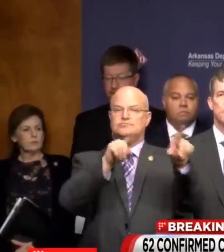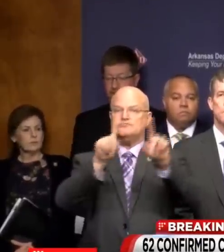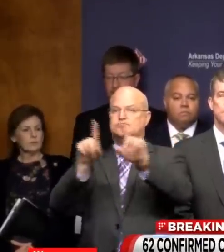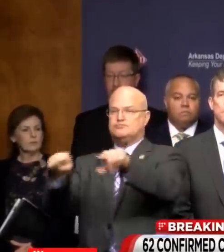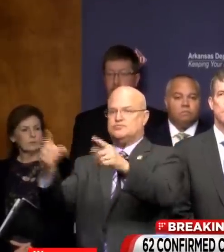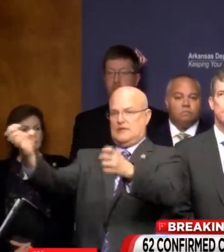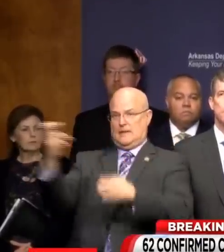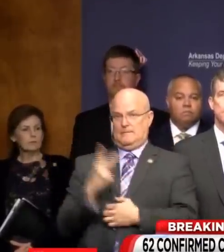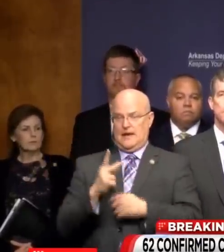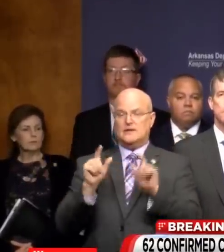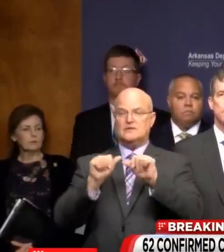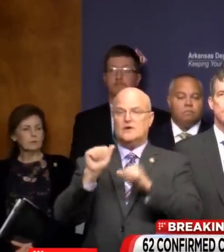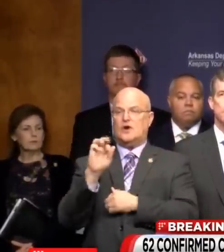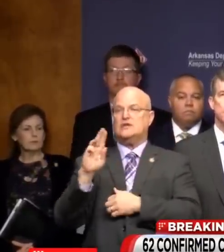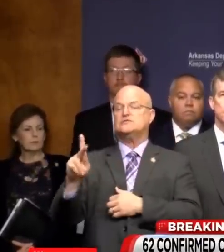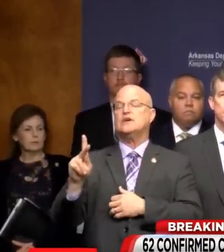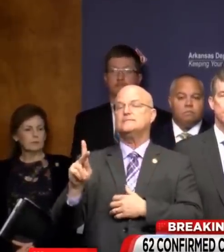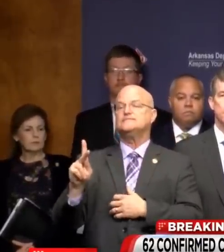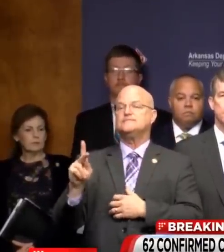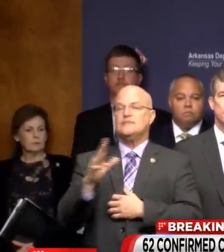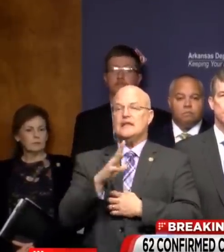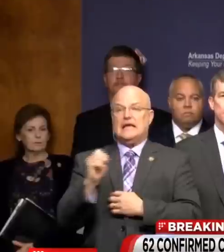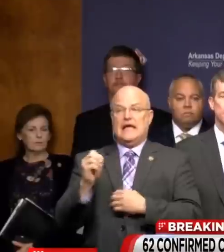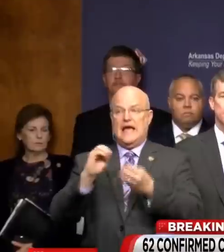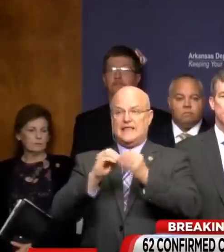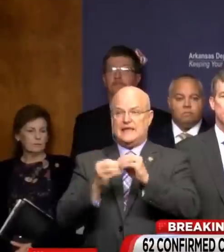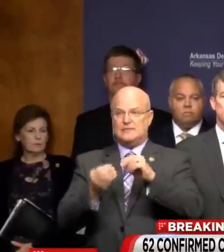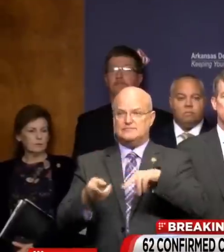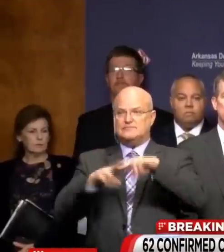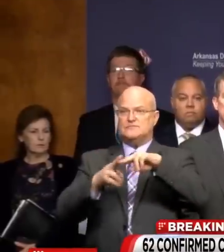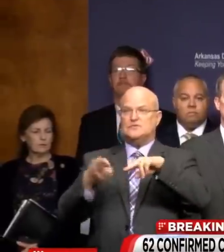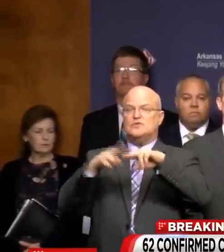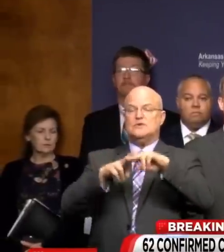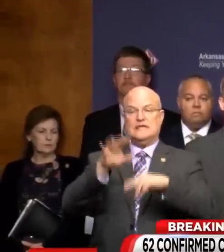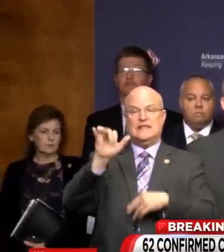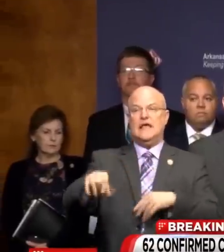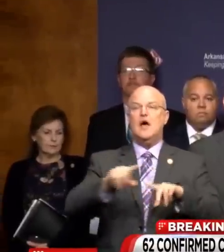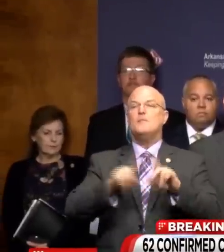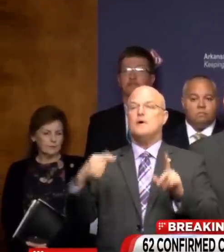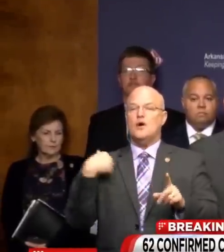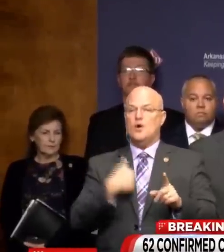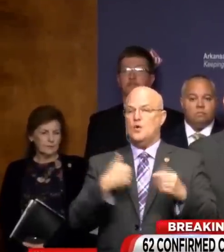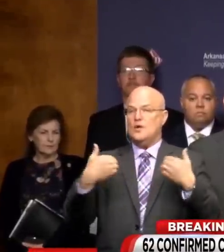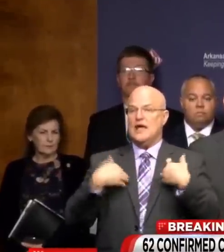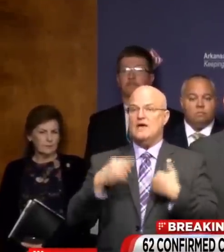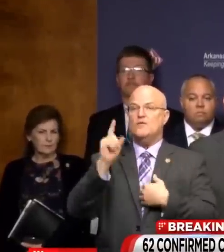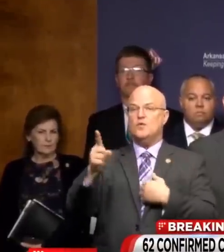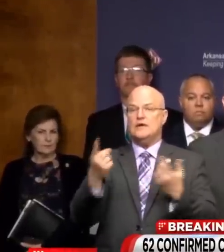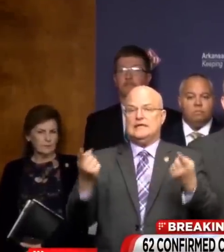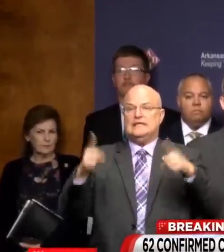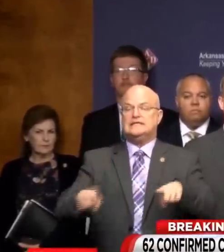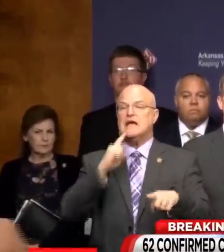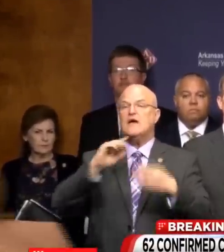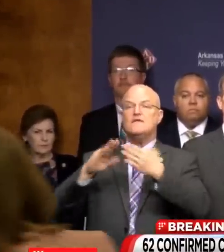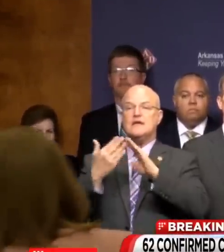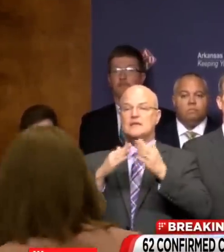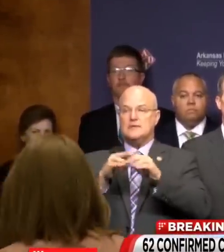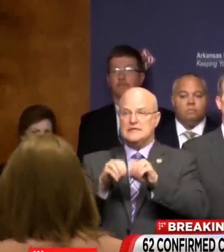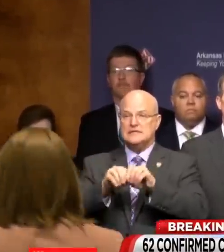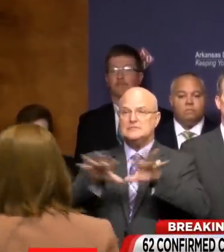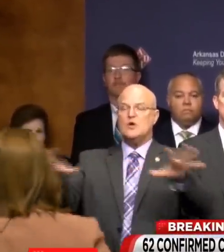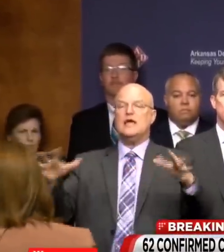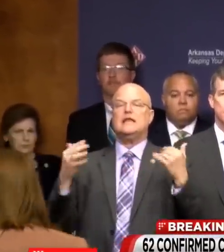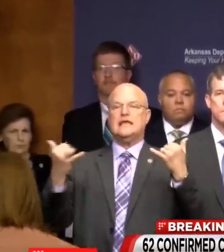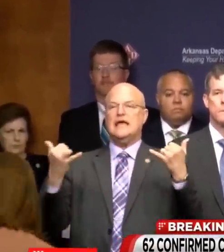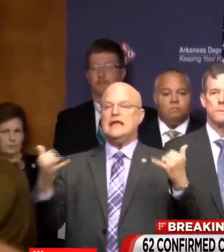and back to Arkansas, and the numbers increased from there, but we did have one instance of community spread, and